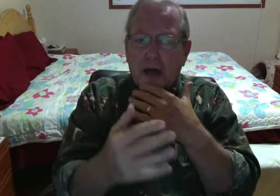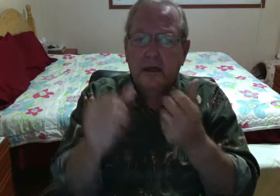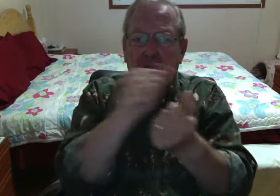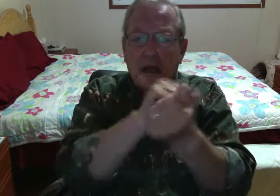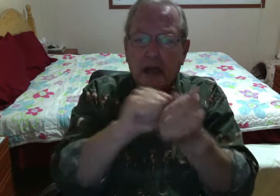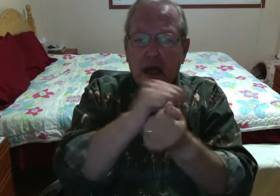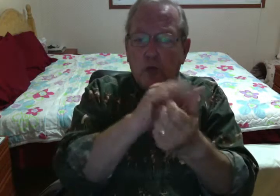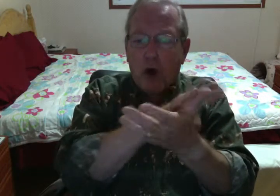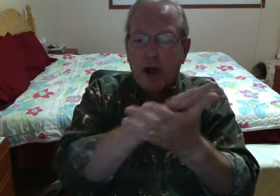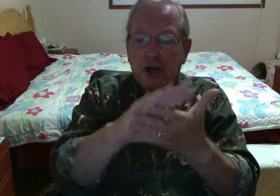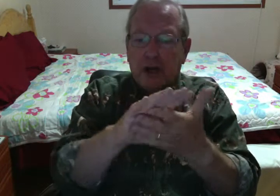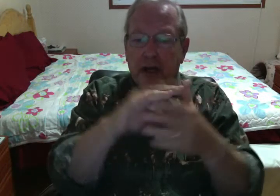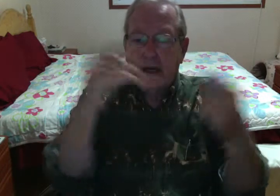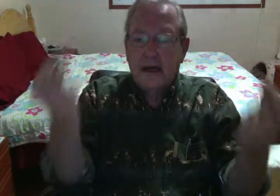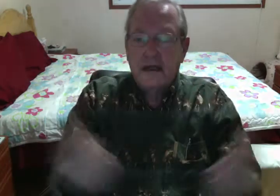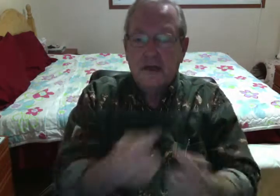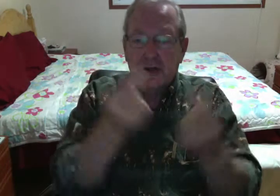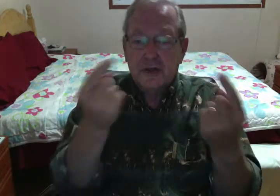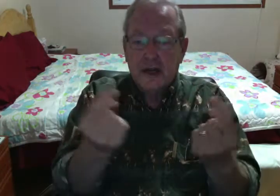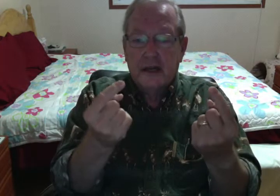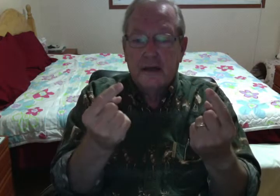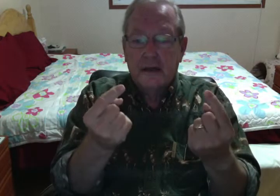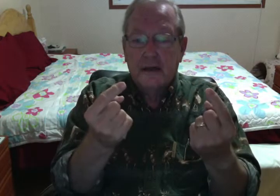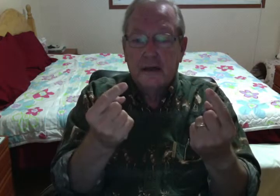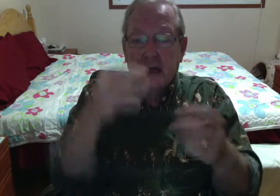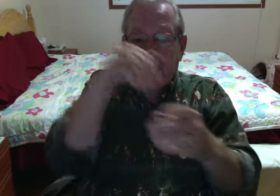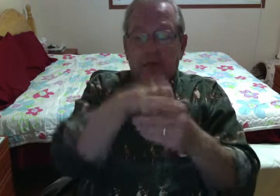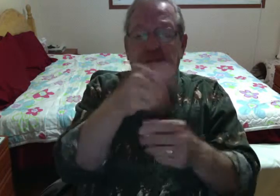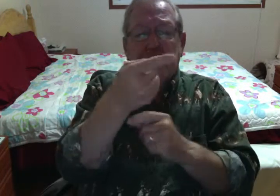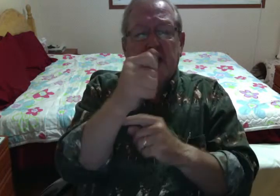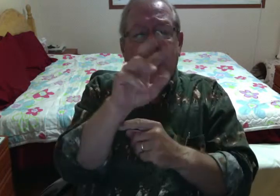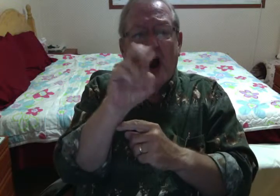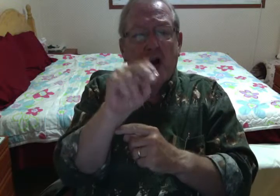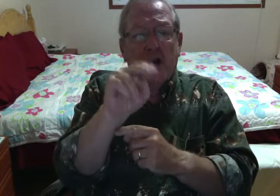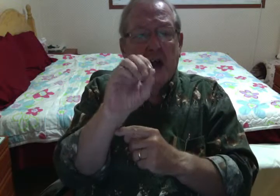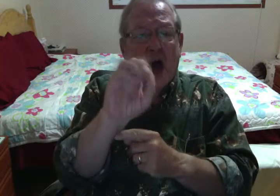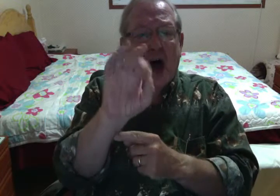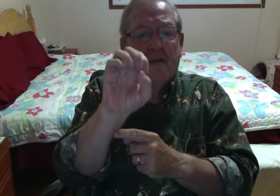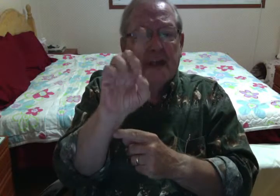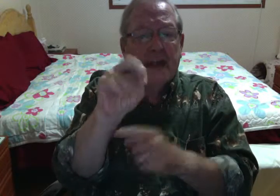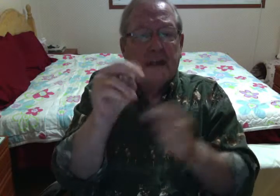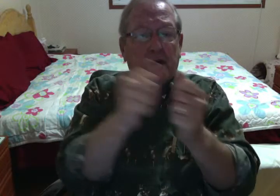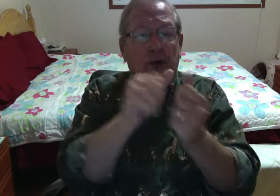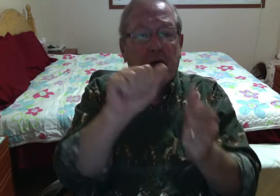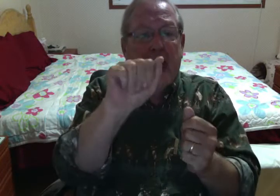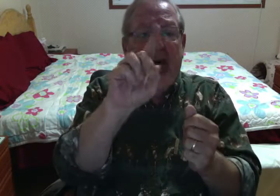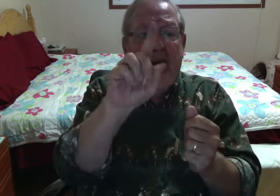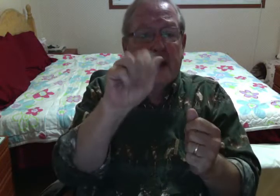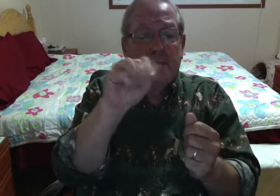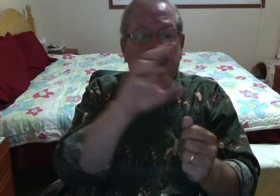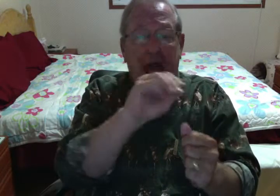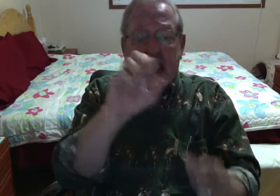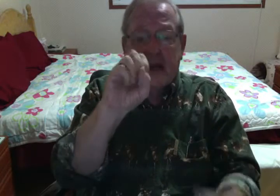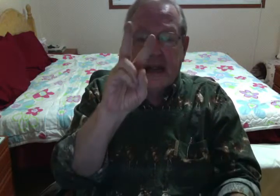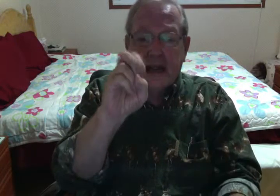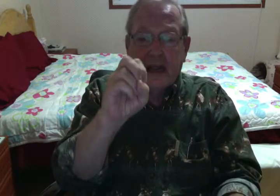can wash clean sin. It was in the Garden of Eden with Adam and Eve